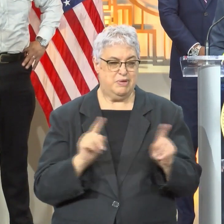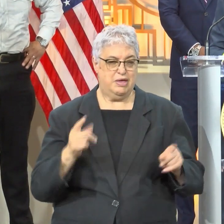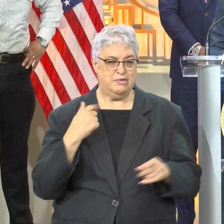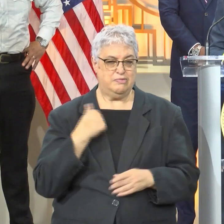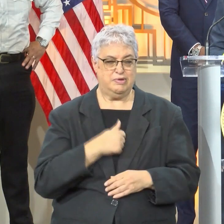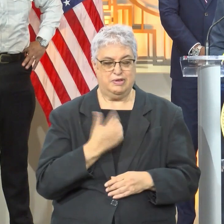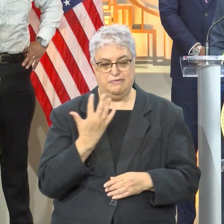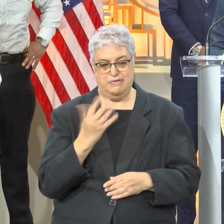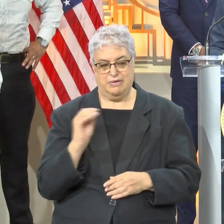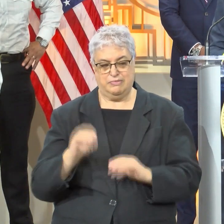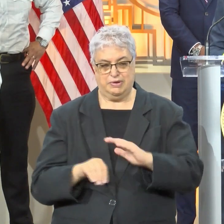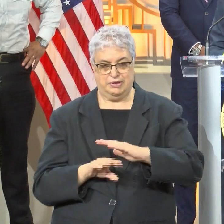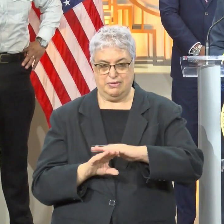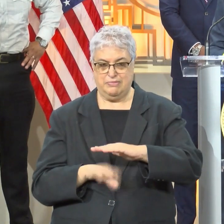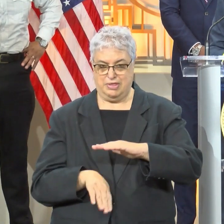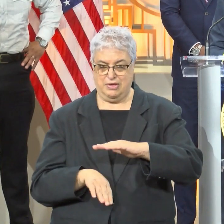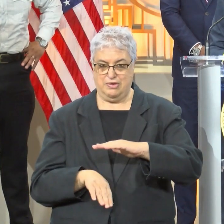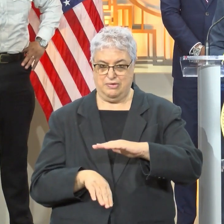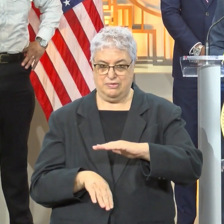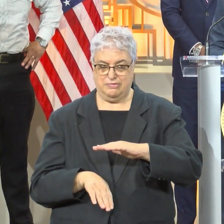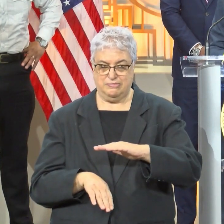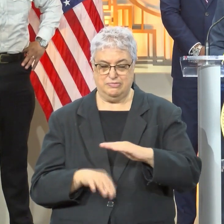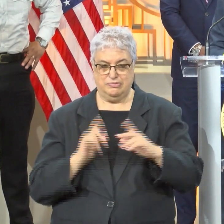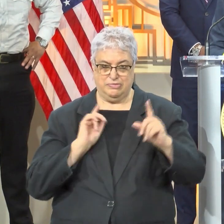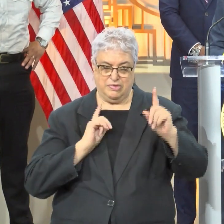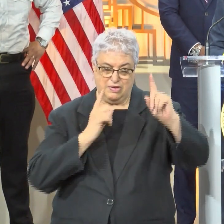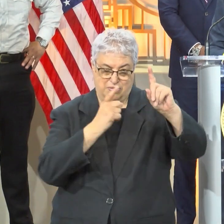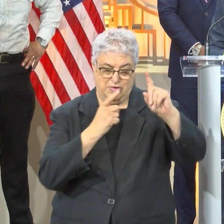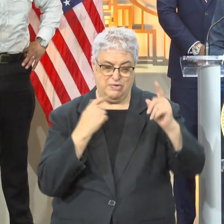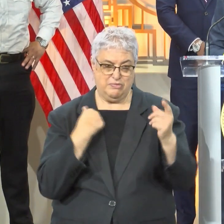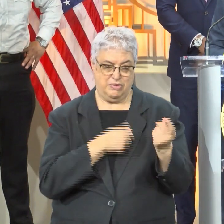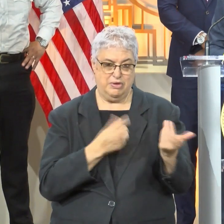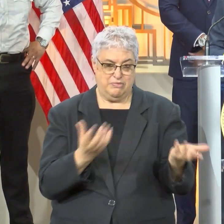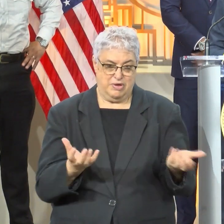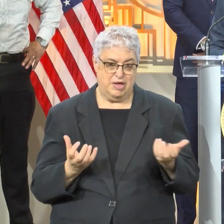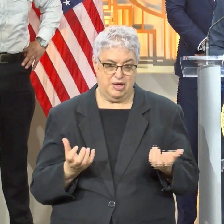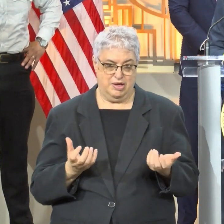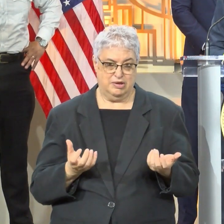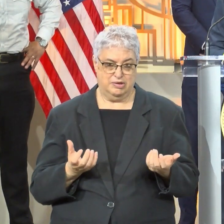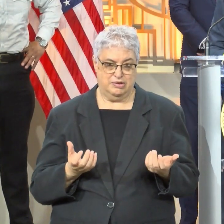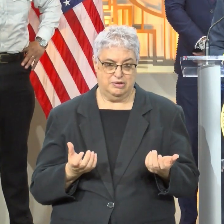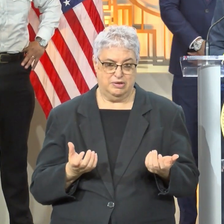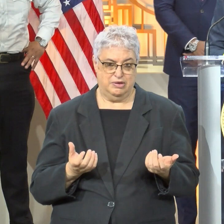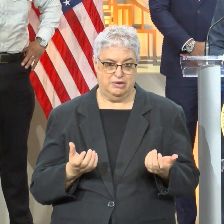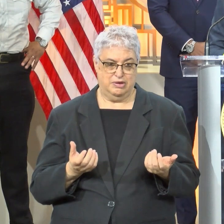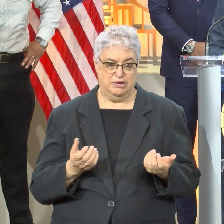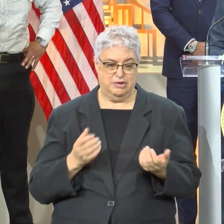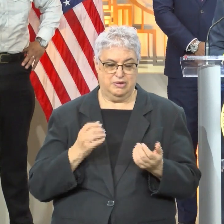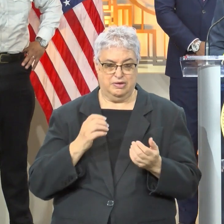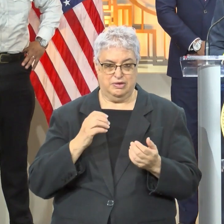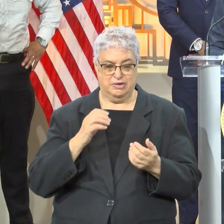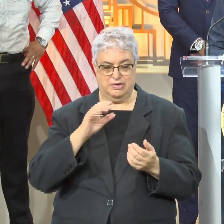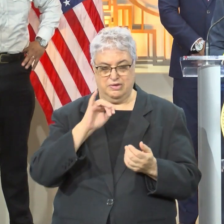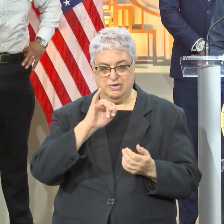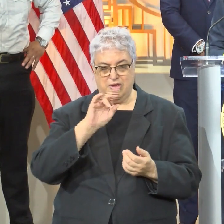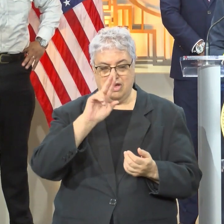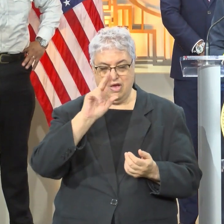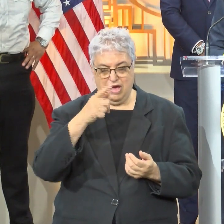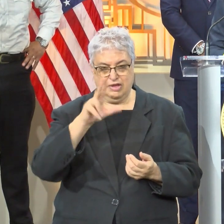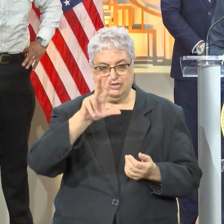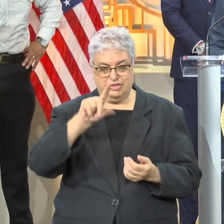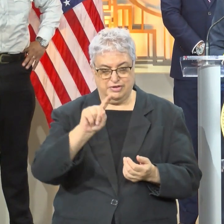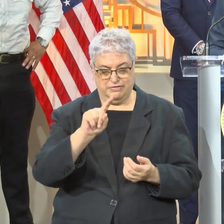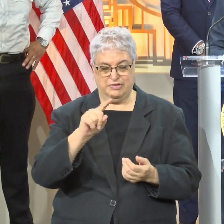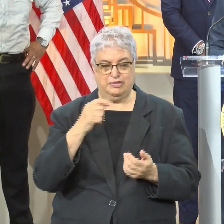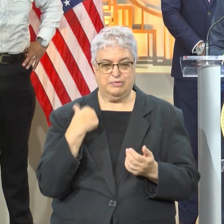at 5% or below. And that is the goal that we have set by the end of this month, the end of August.